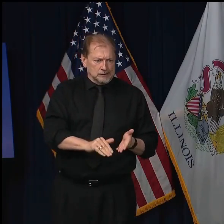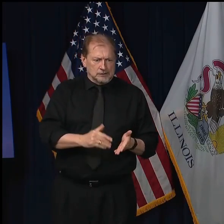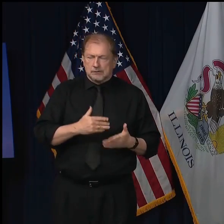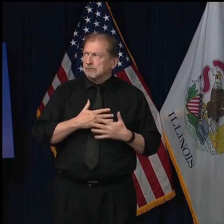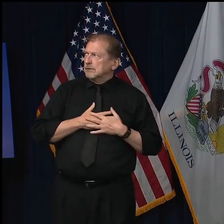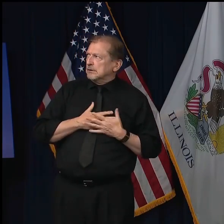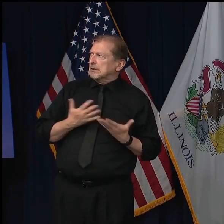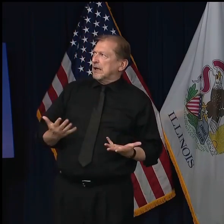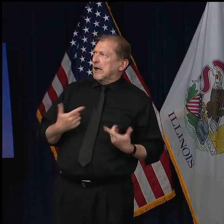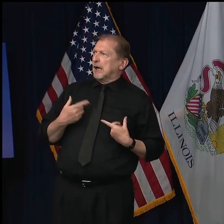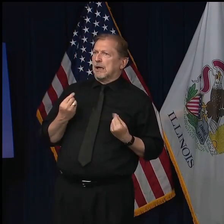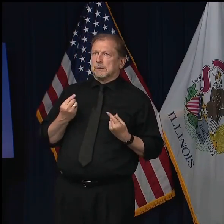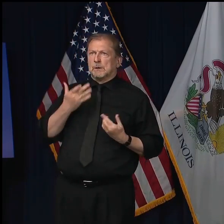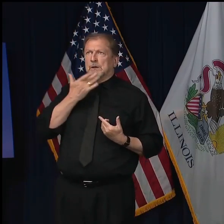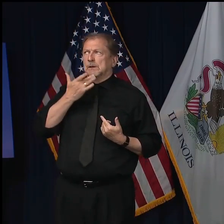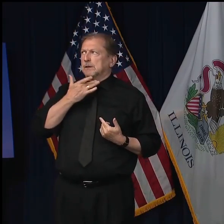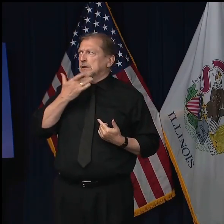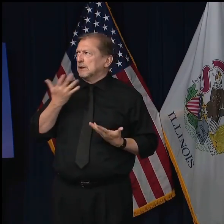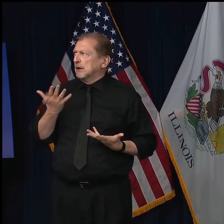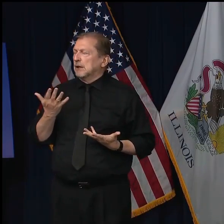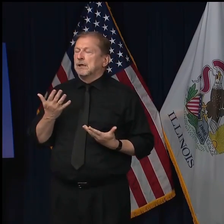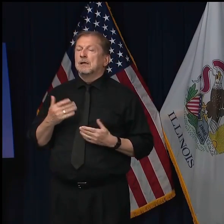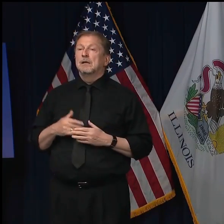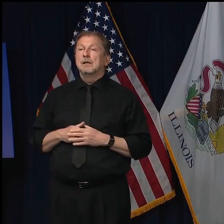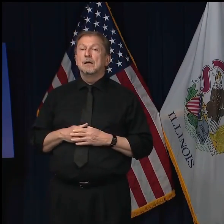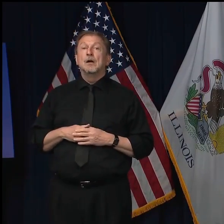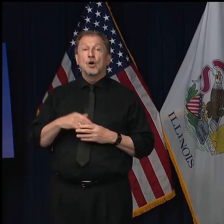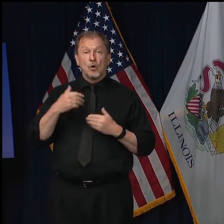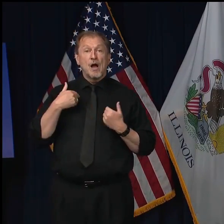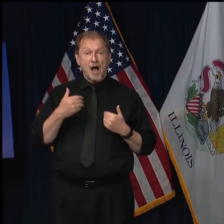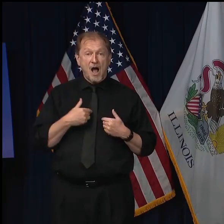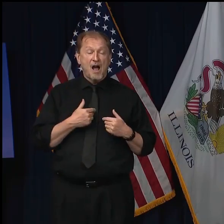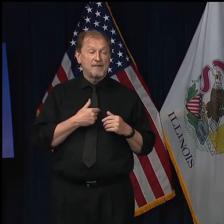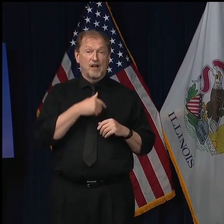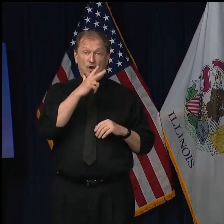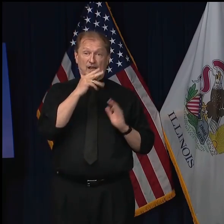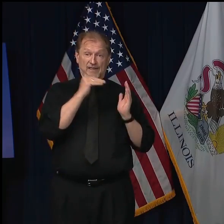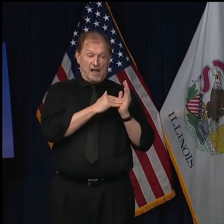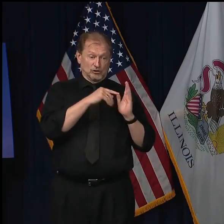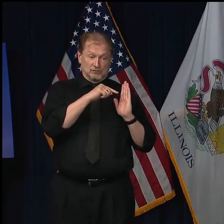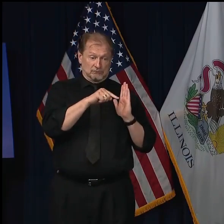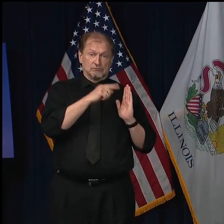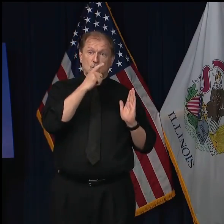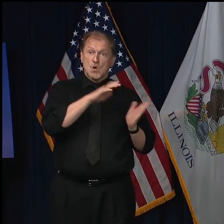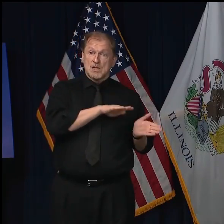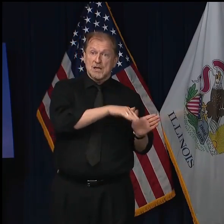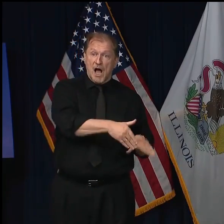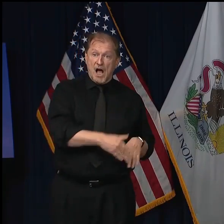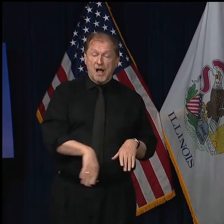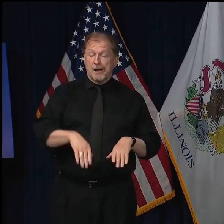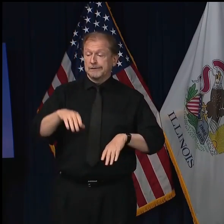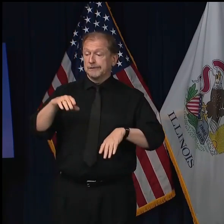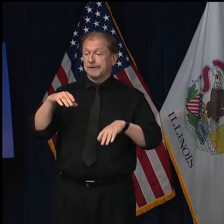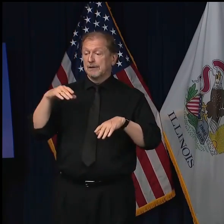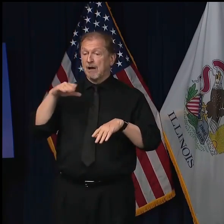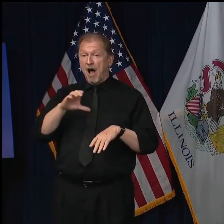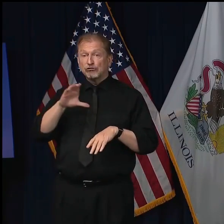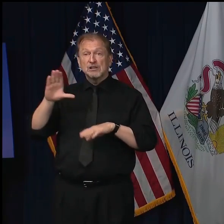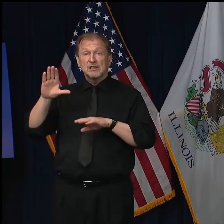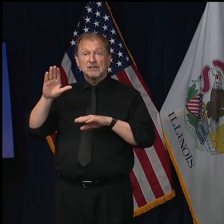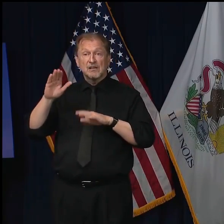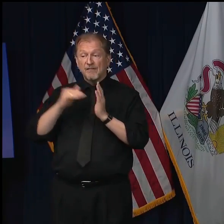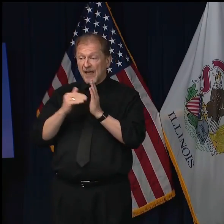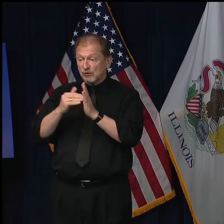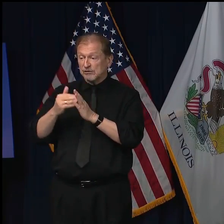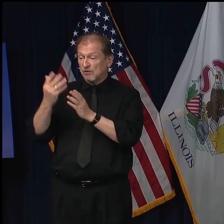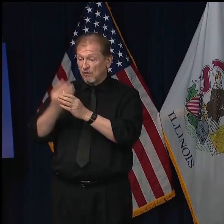heartbreaking. Beyond the thousands who died and tens of thousands who've been sick and hundreds of thousands who've